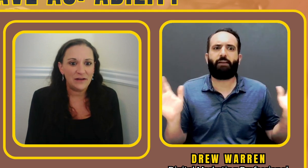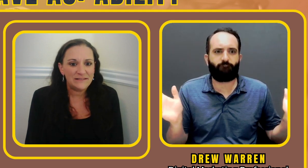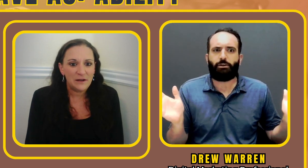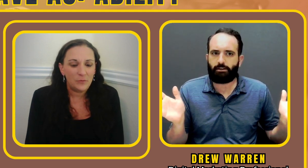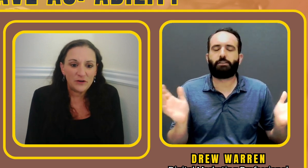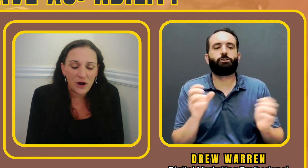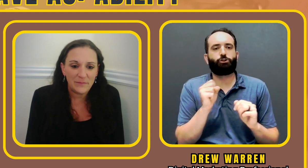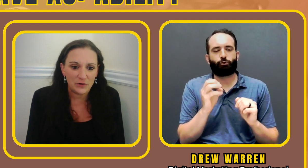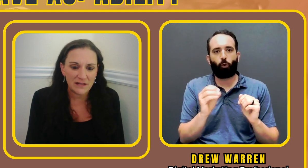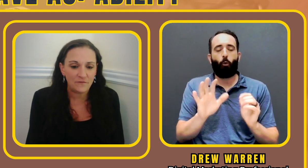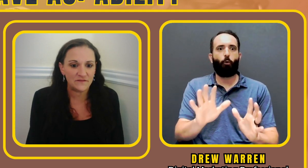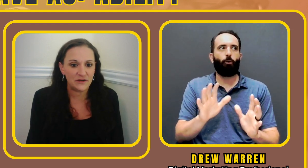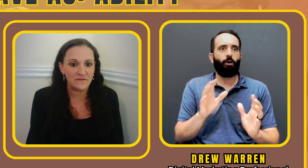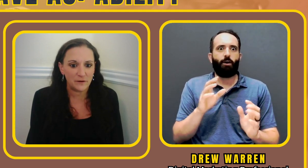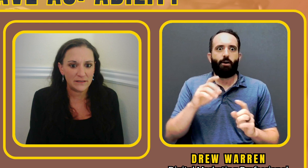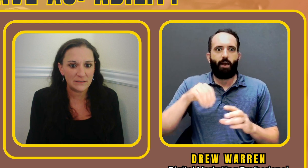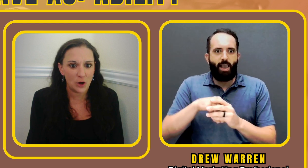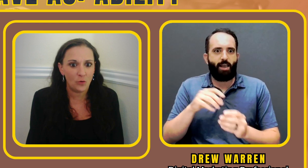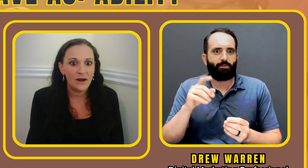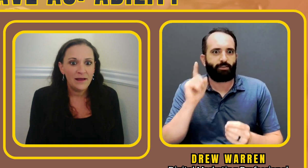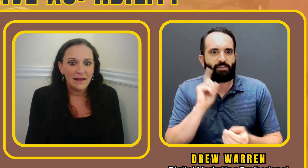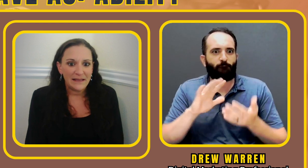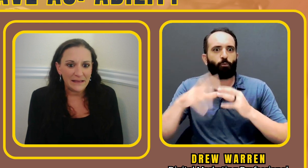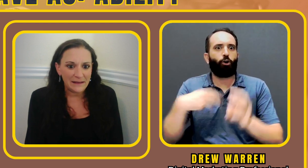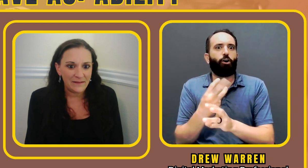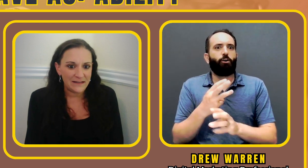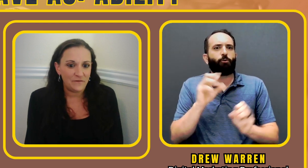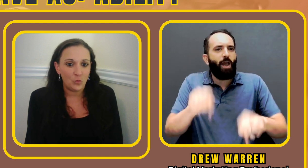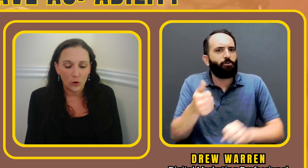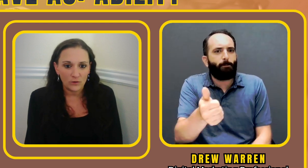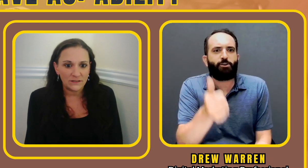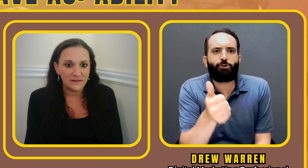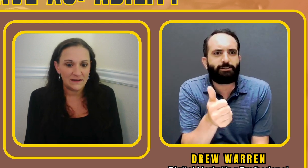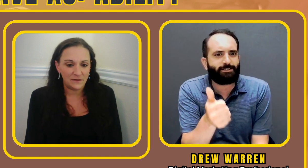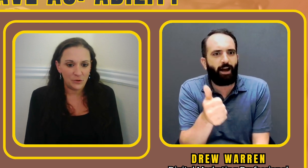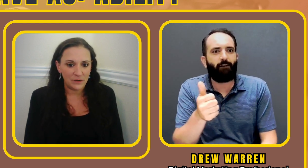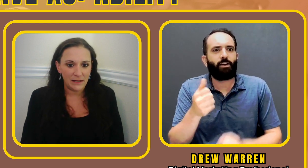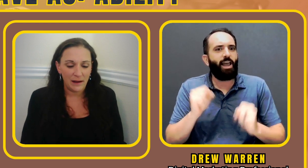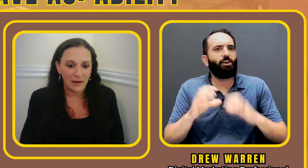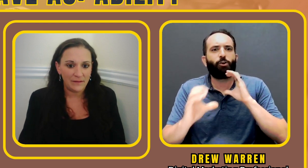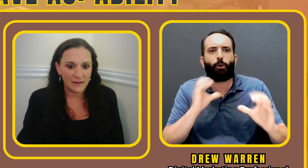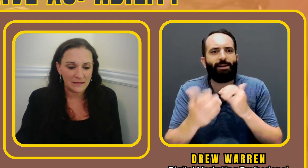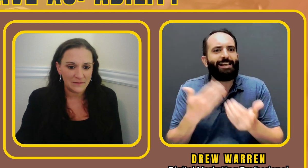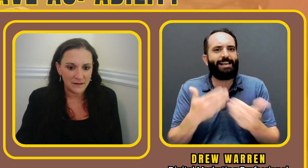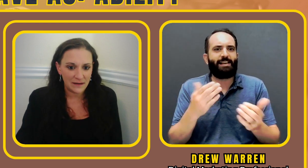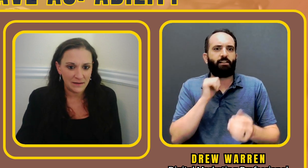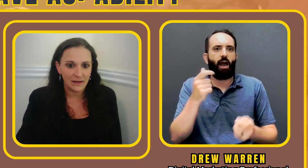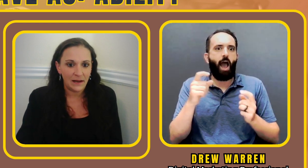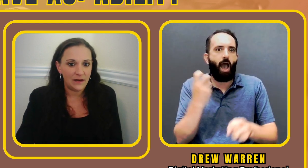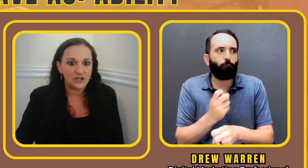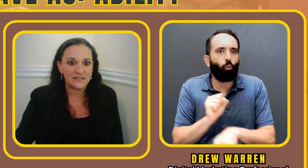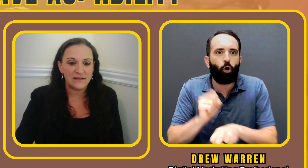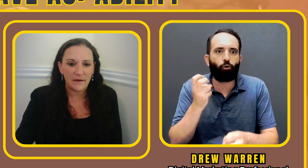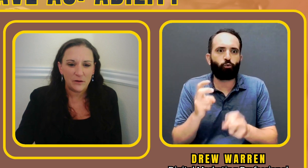and trying to be yourself is very different. So in the deaf world and in the deaf community, having that sense of